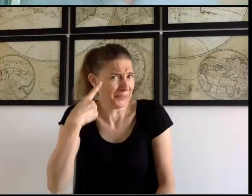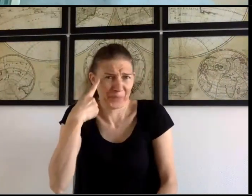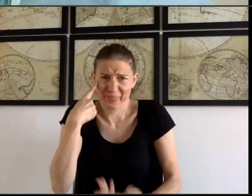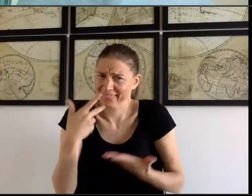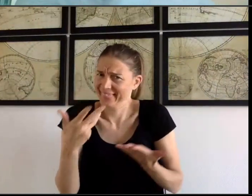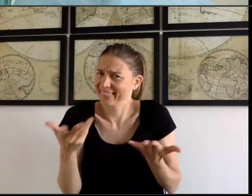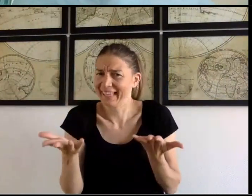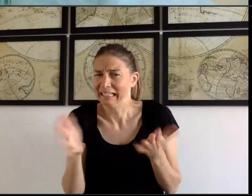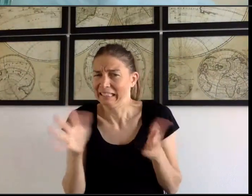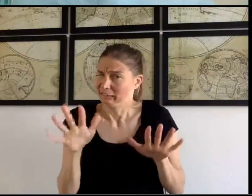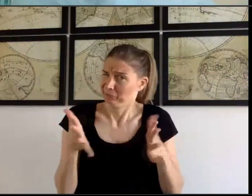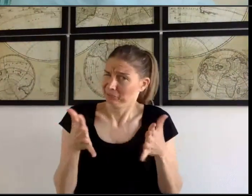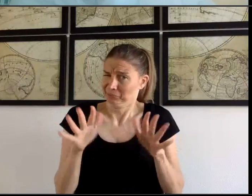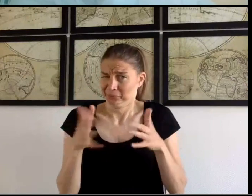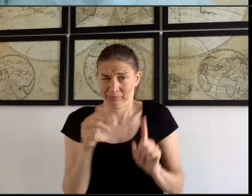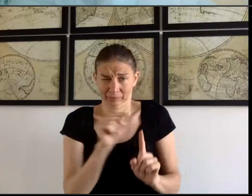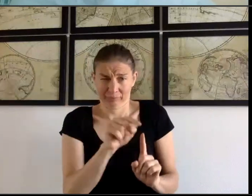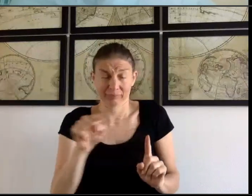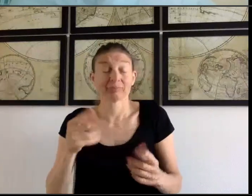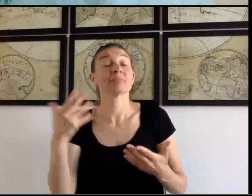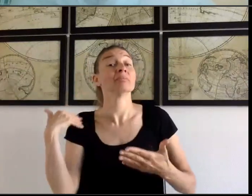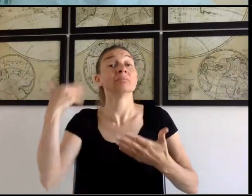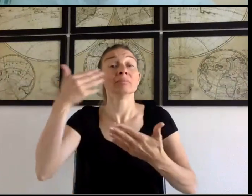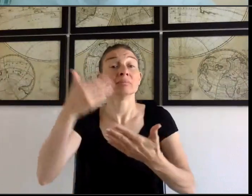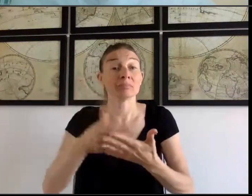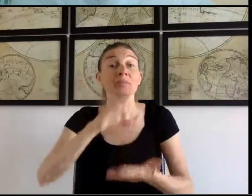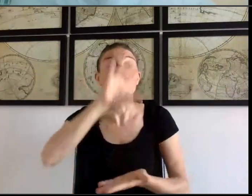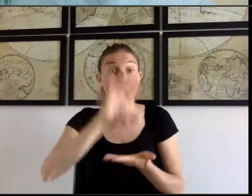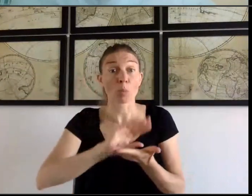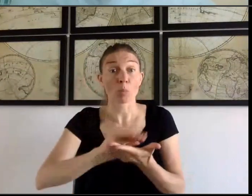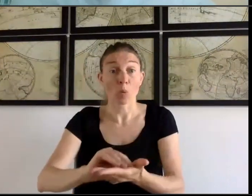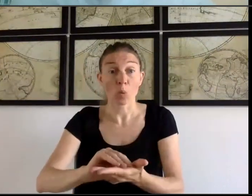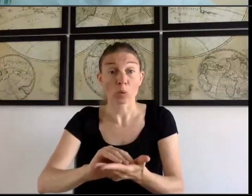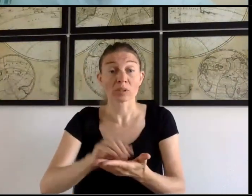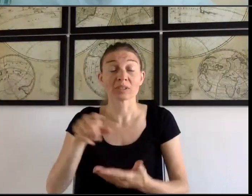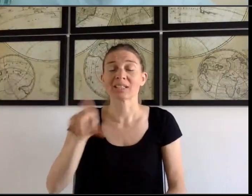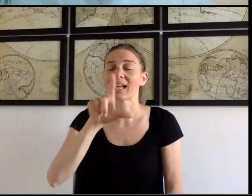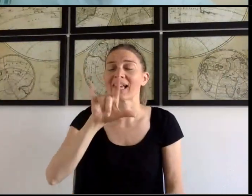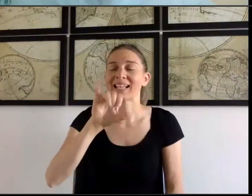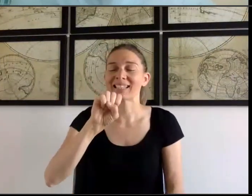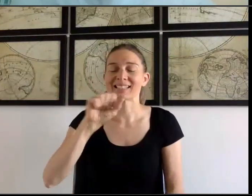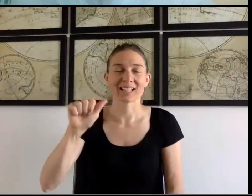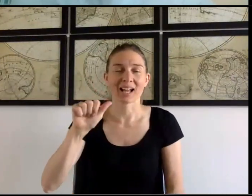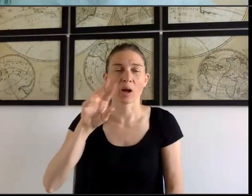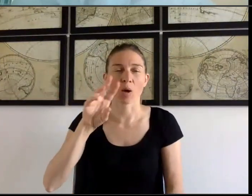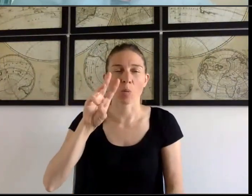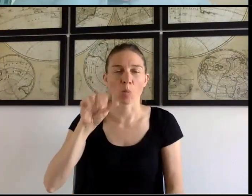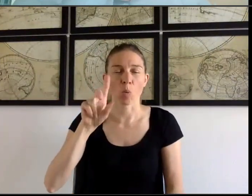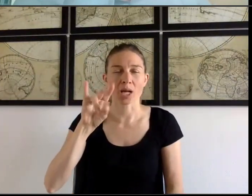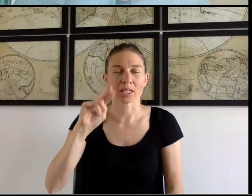I mean, the report which Lisa Waddington led that we did,